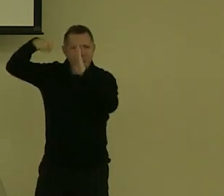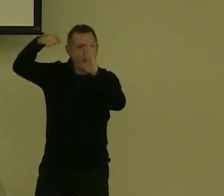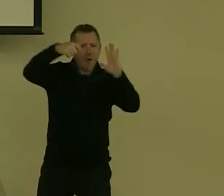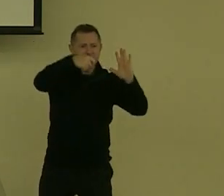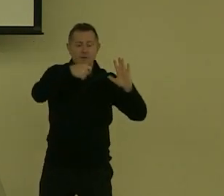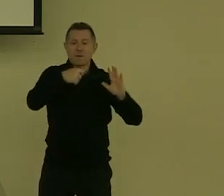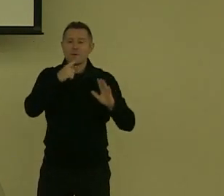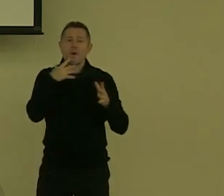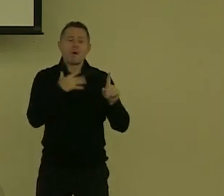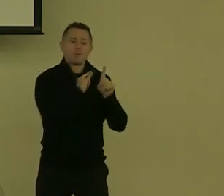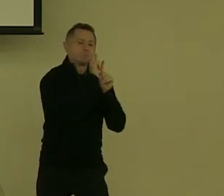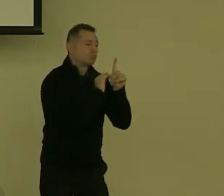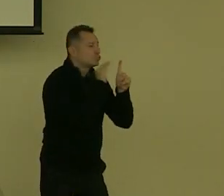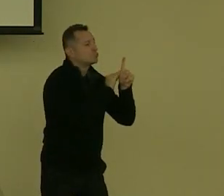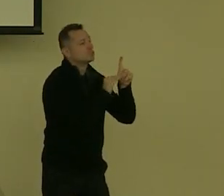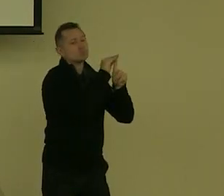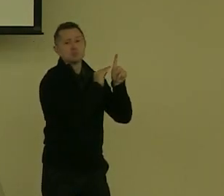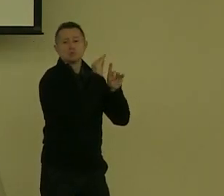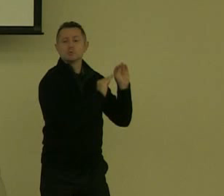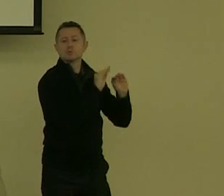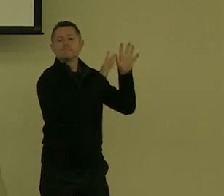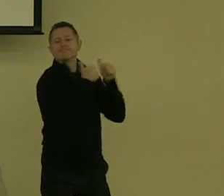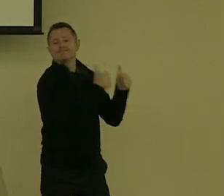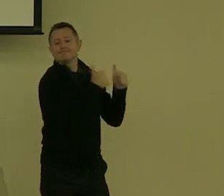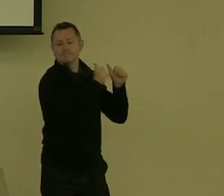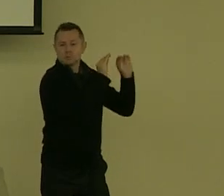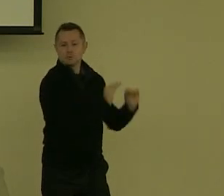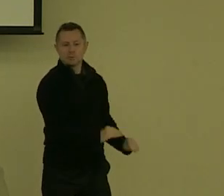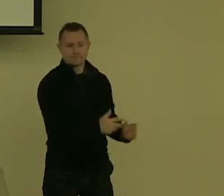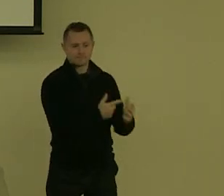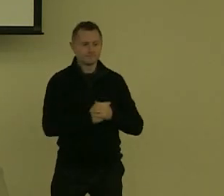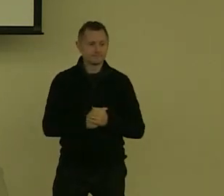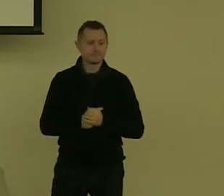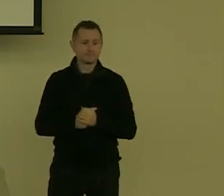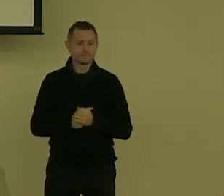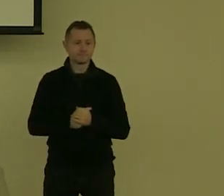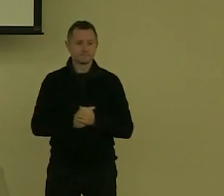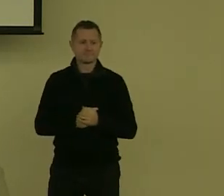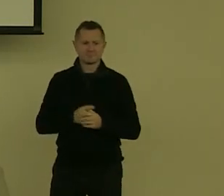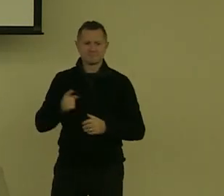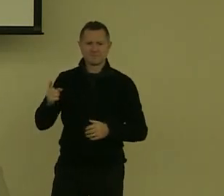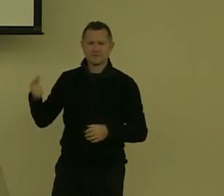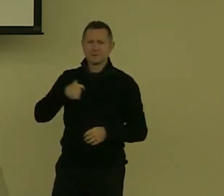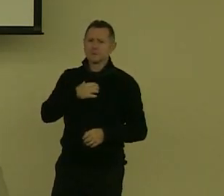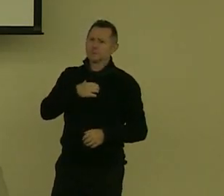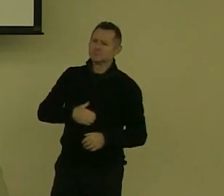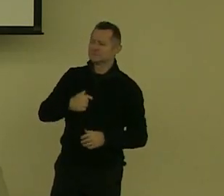Forrest, please. And my name is Forrest Helvie, and I wish I had taken Hillary's offer to go first.